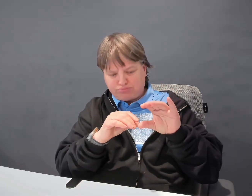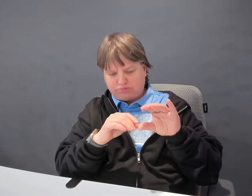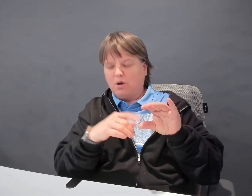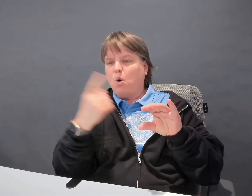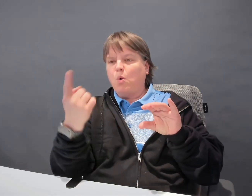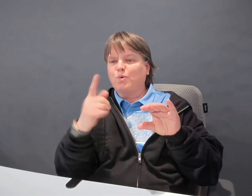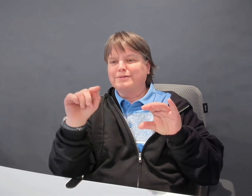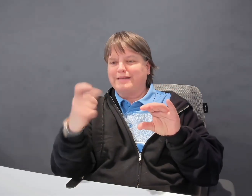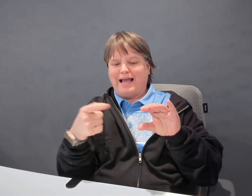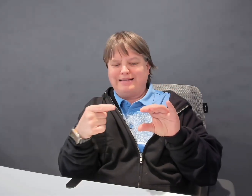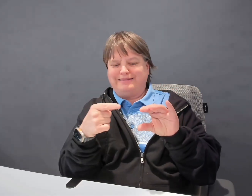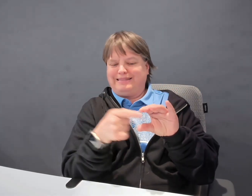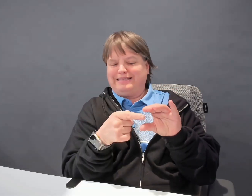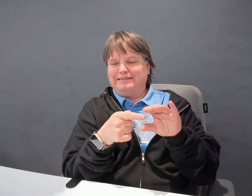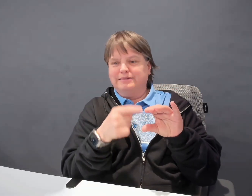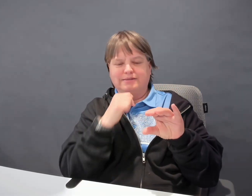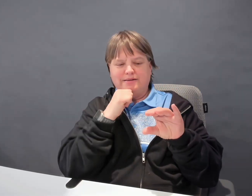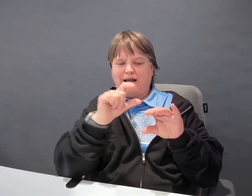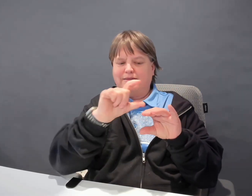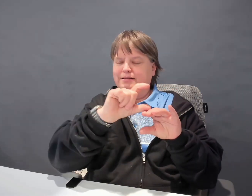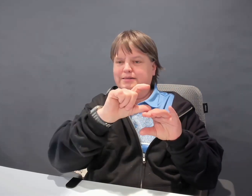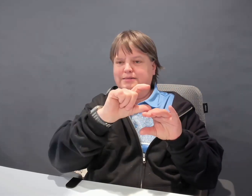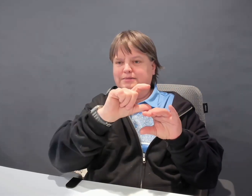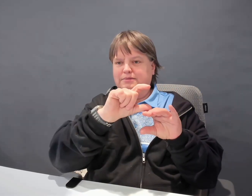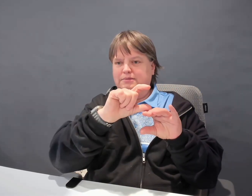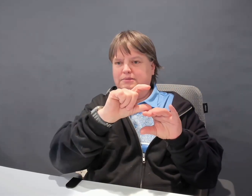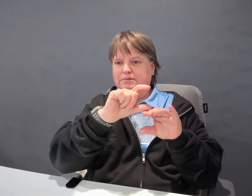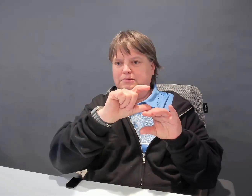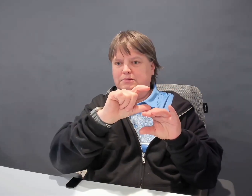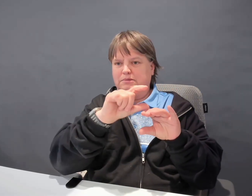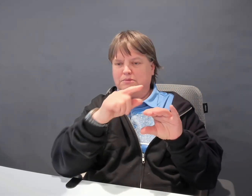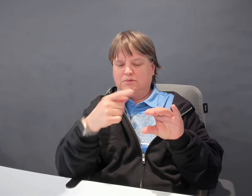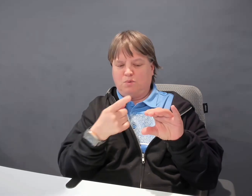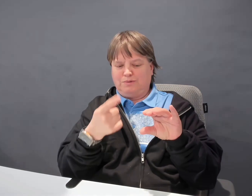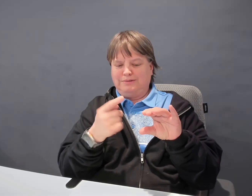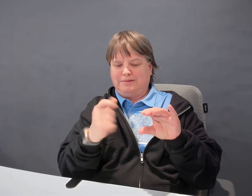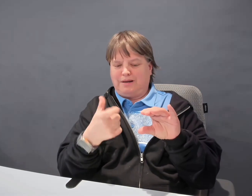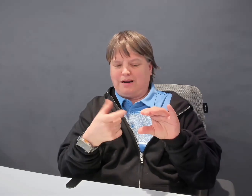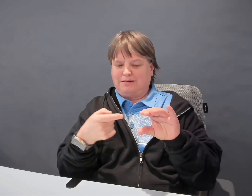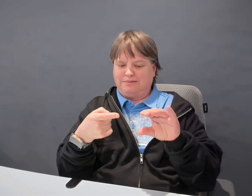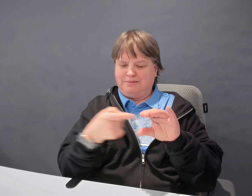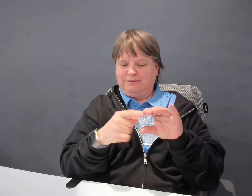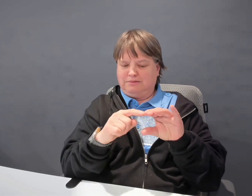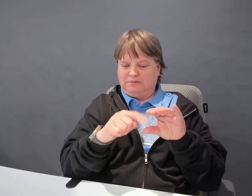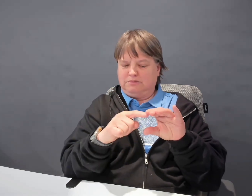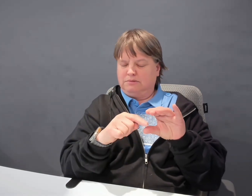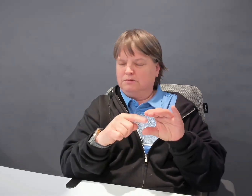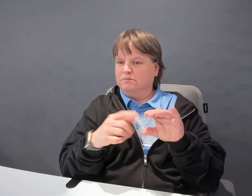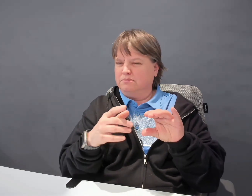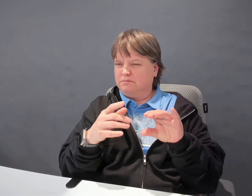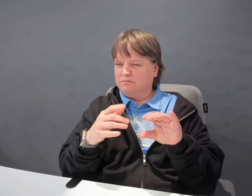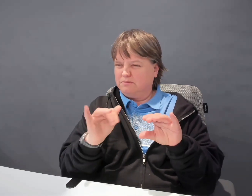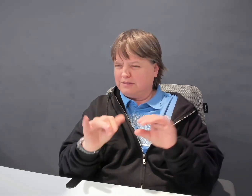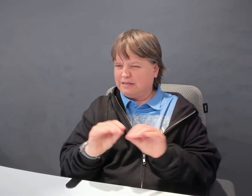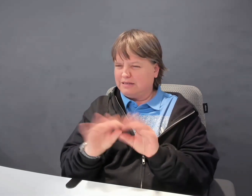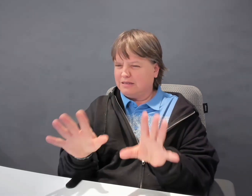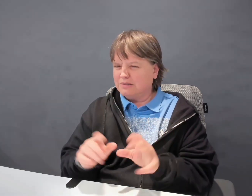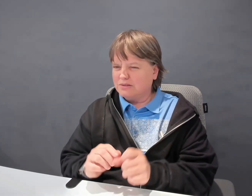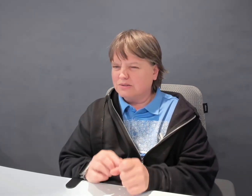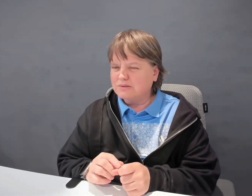also occurring, that will lower your taxable income and then be able to save you some money. Because really what you're profiting